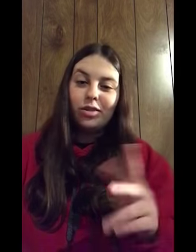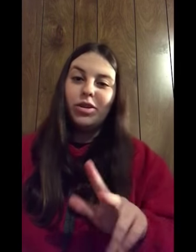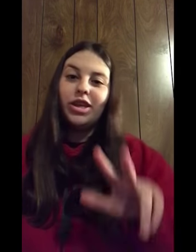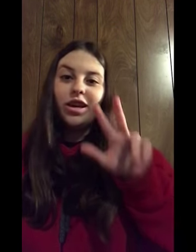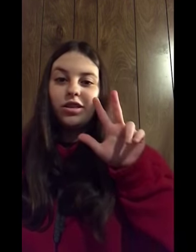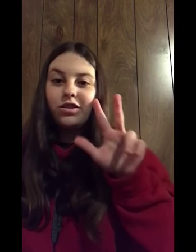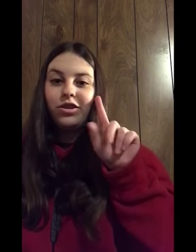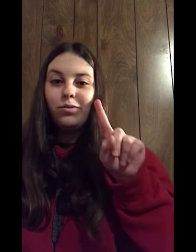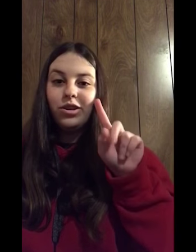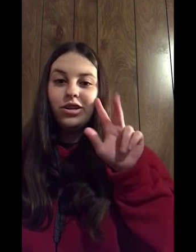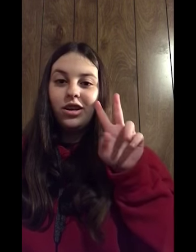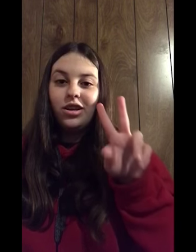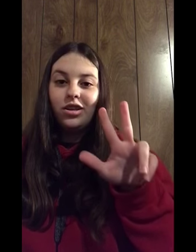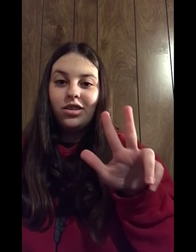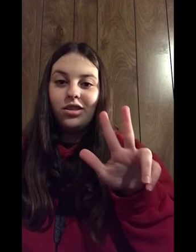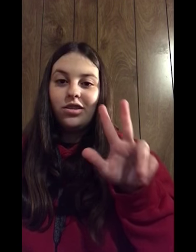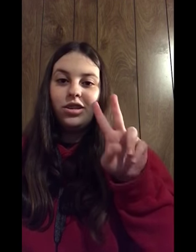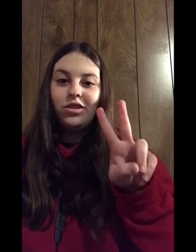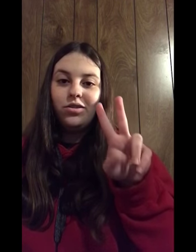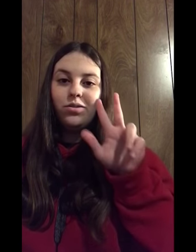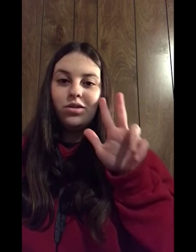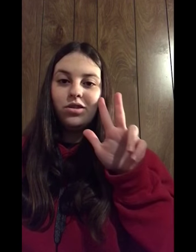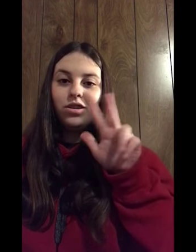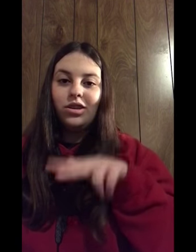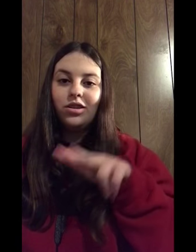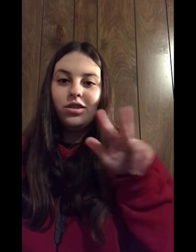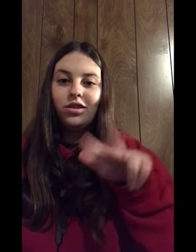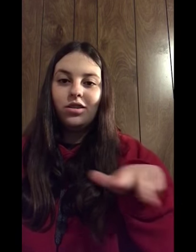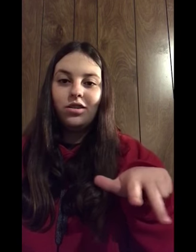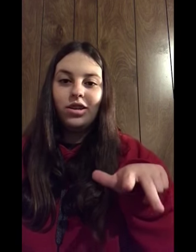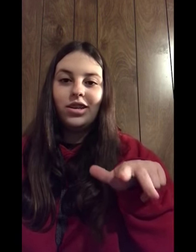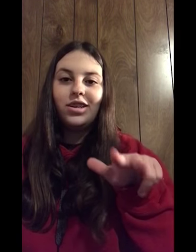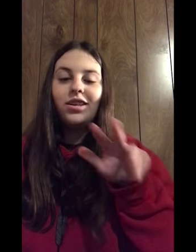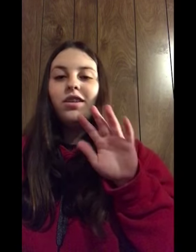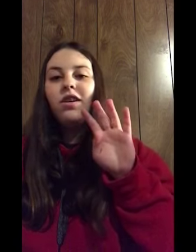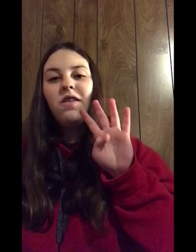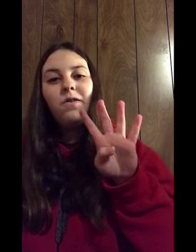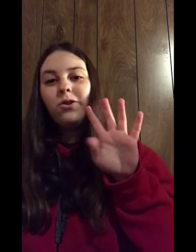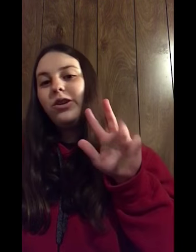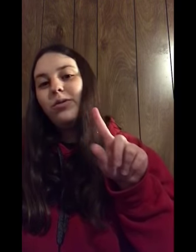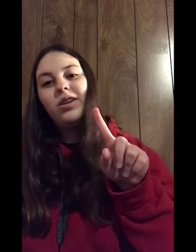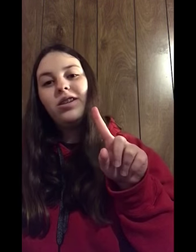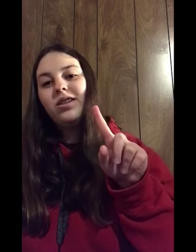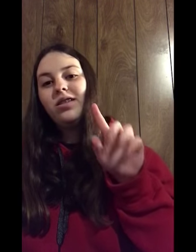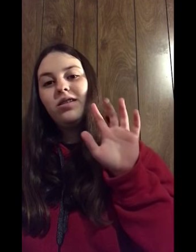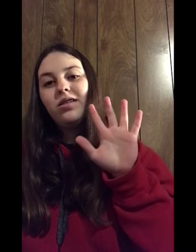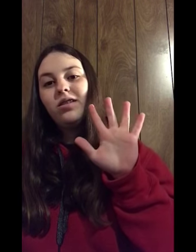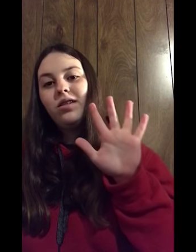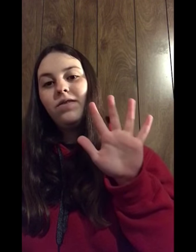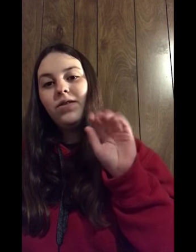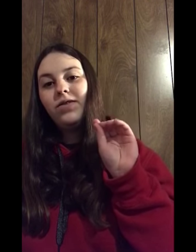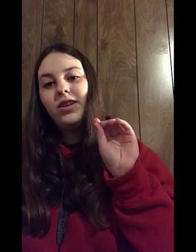going to be like that. 31, 32, 33, 41, 50,